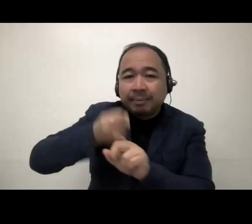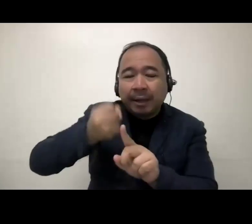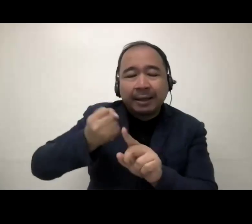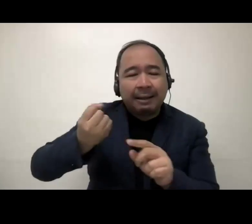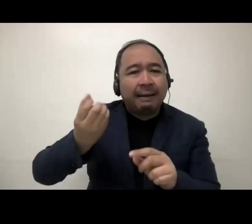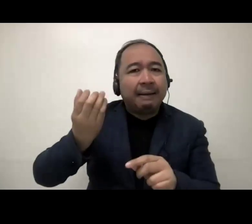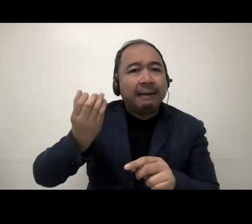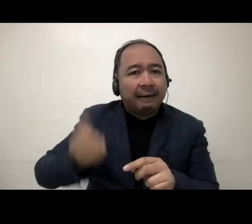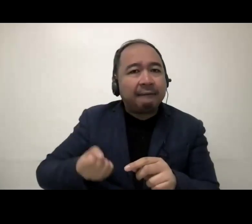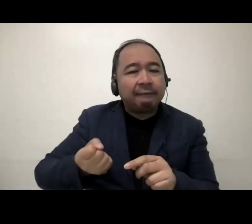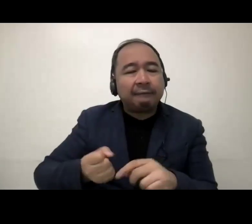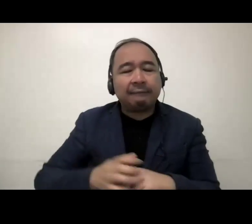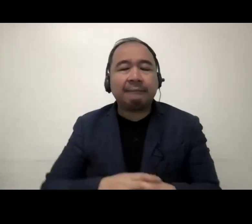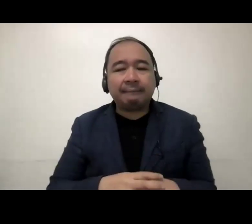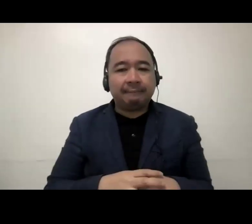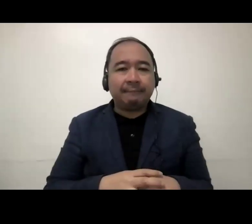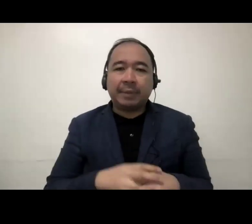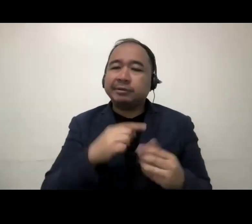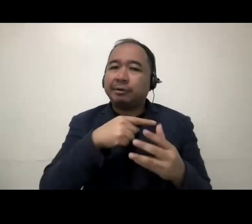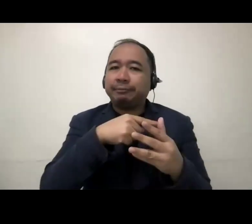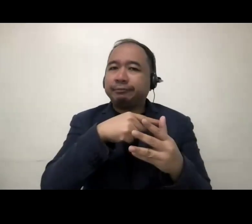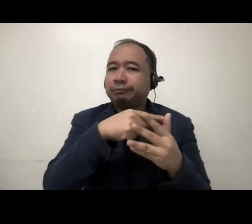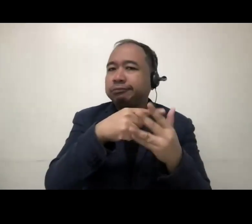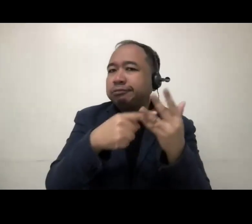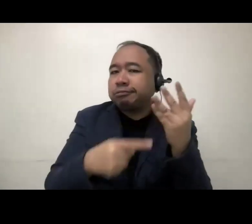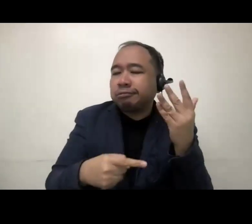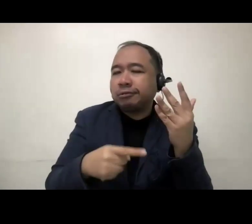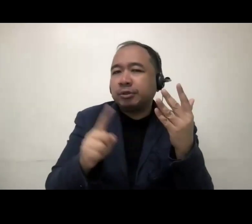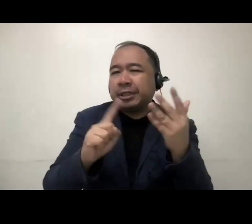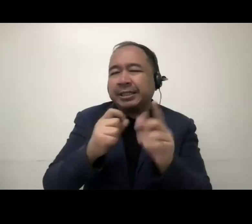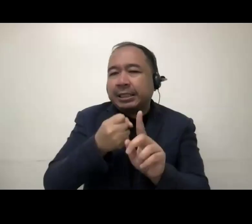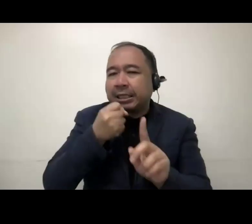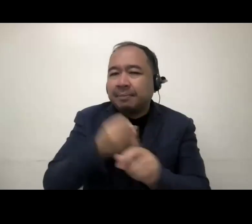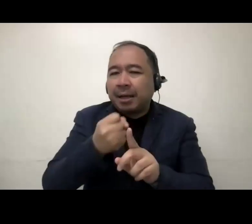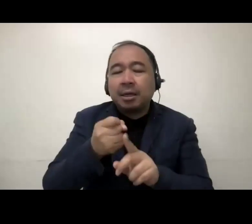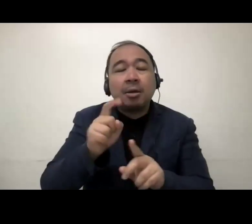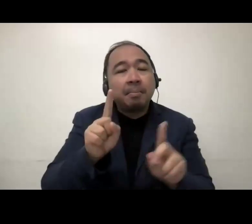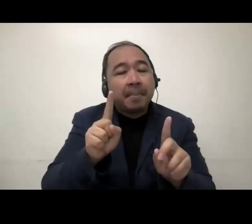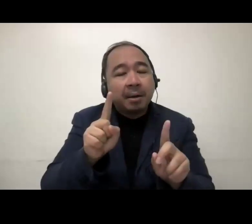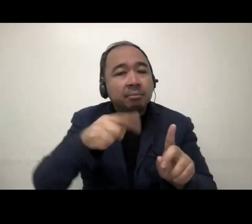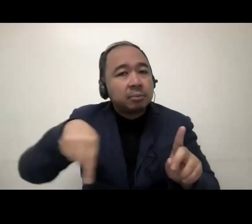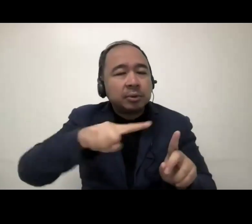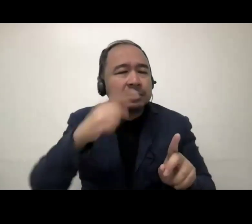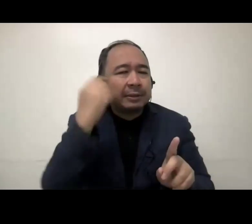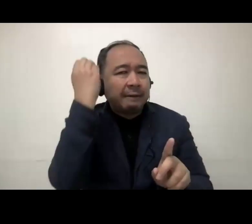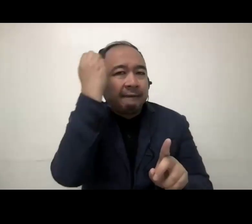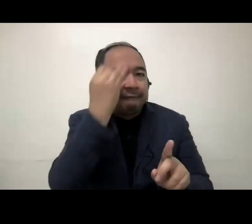And so all of these do need to be thought about in the context of how do we ensure that the best outcome can